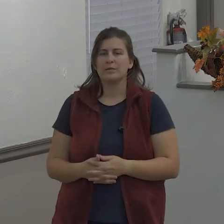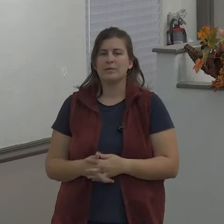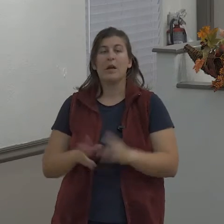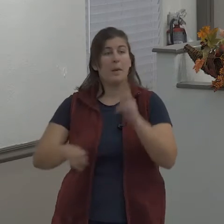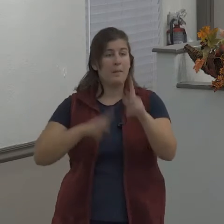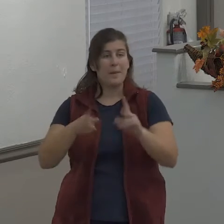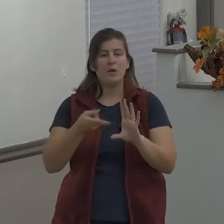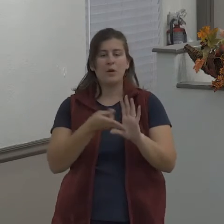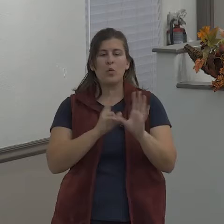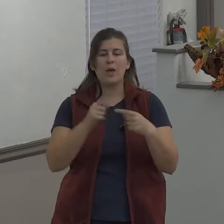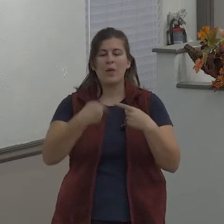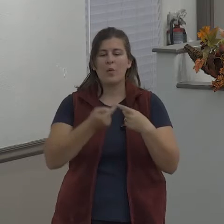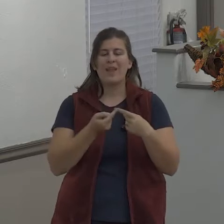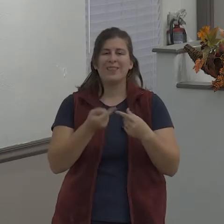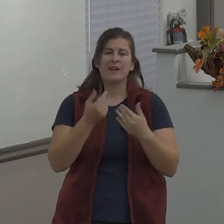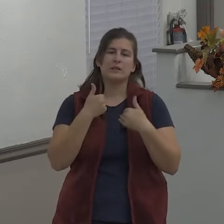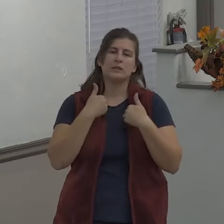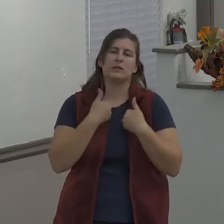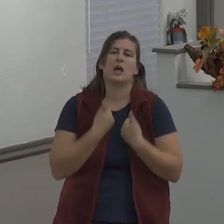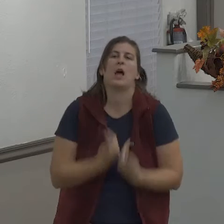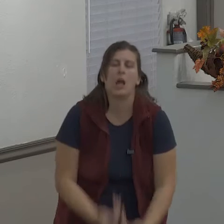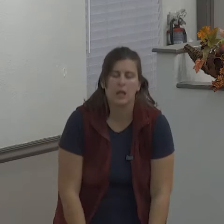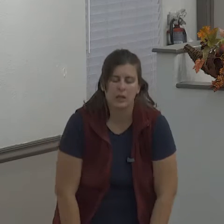You know, people quit when they're tired.